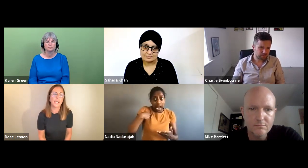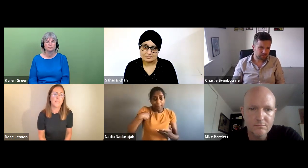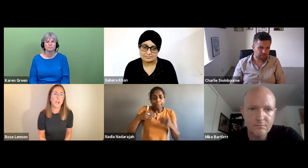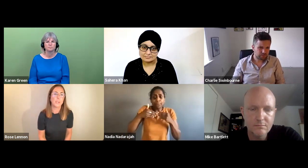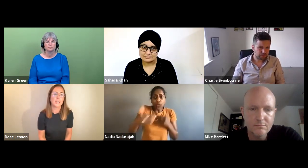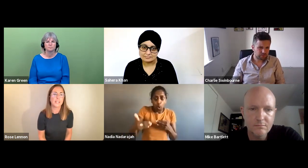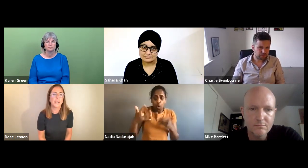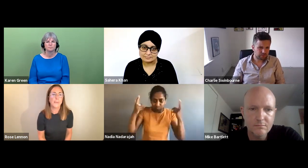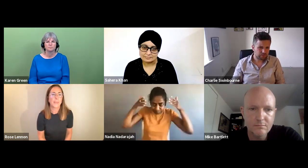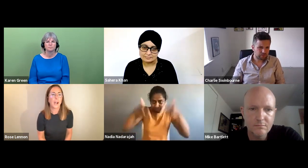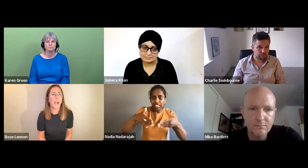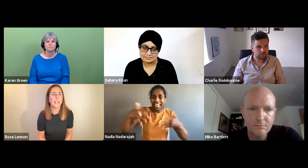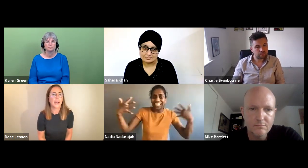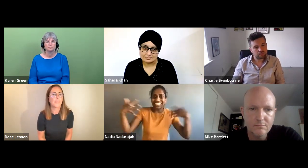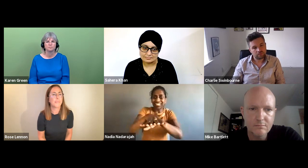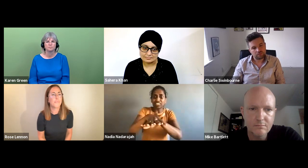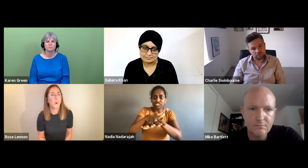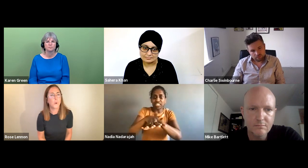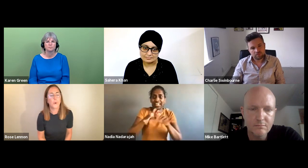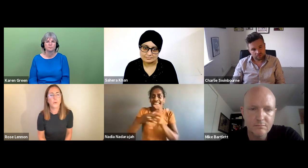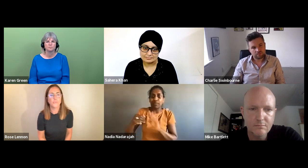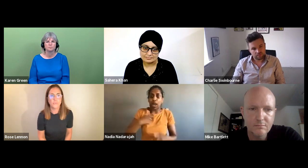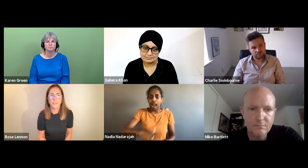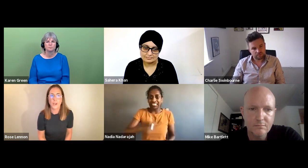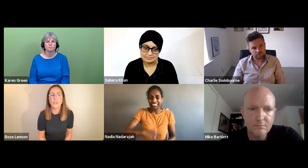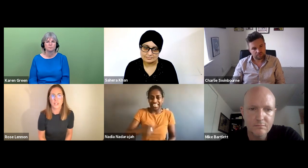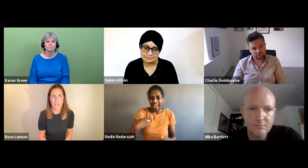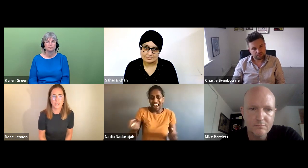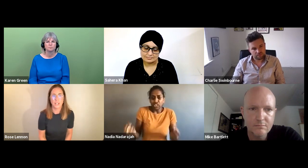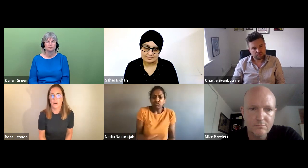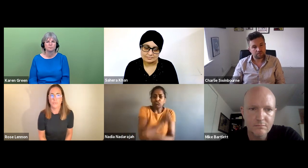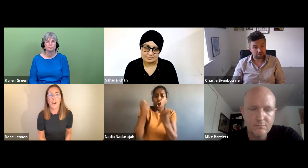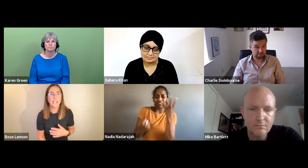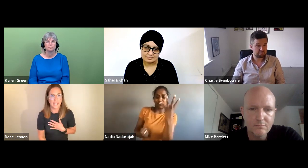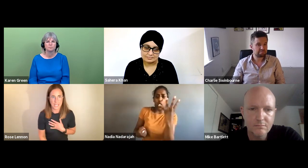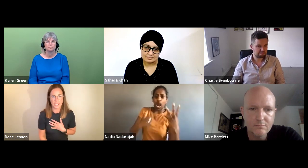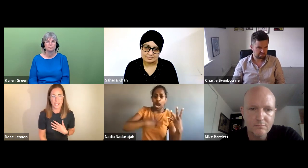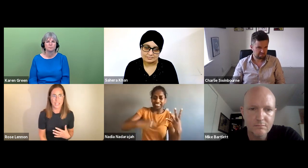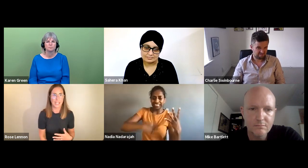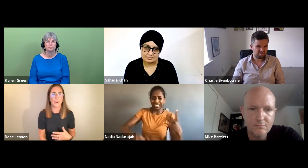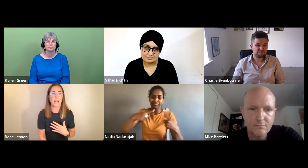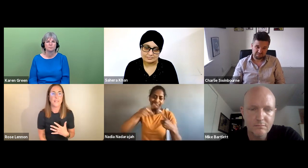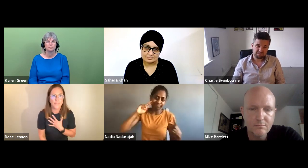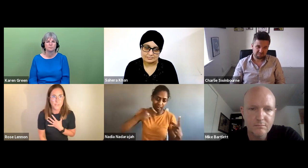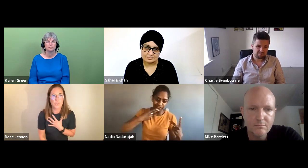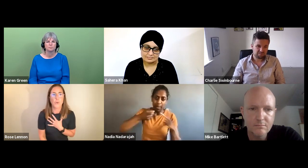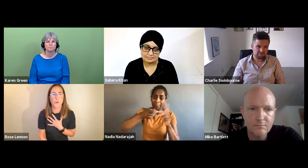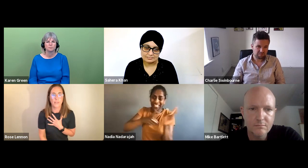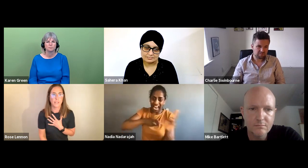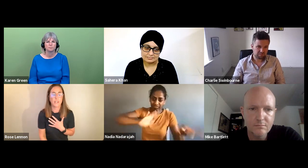At the moment, I am more focused on my intersectionality. I mean, I have